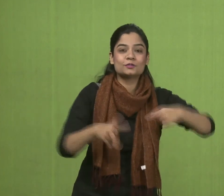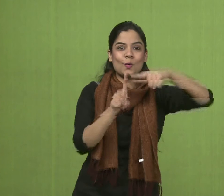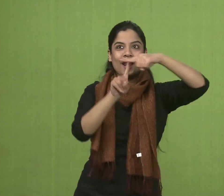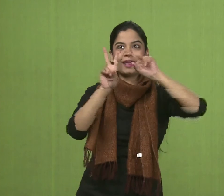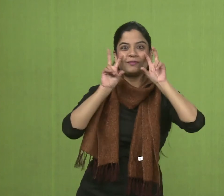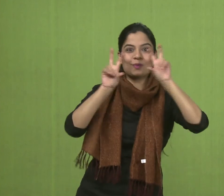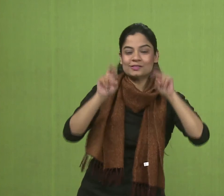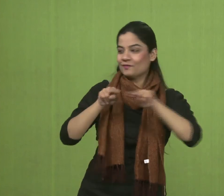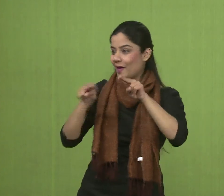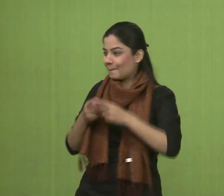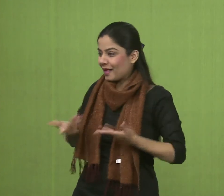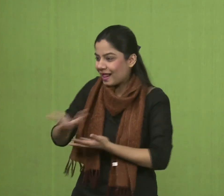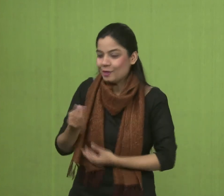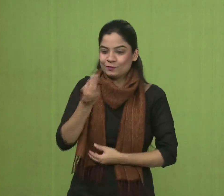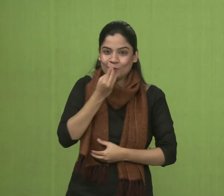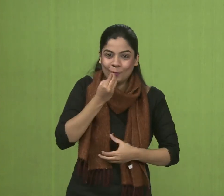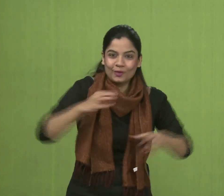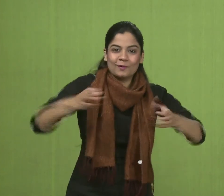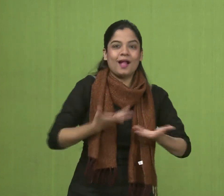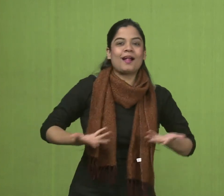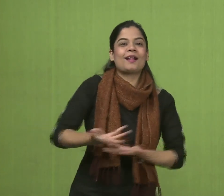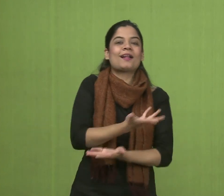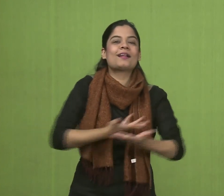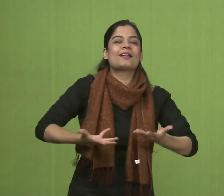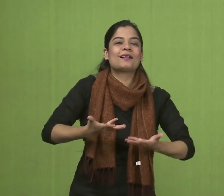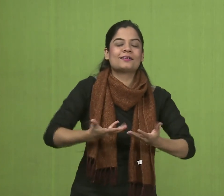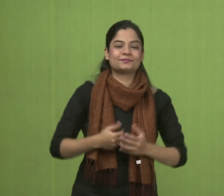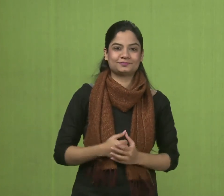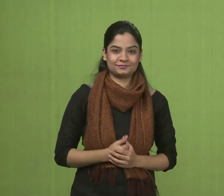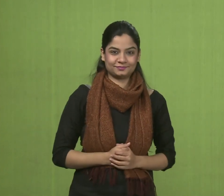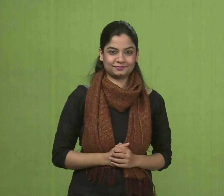Playing and watching television, listening to the radio, discussing anything in the family, etc.